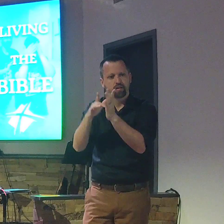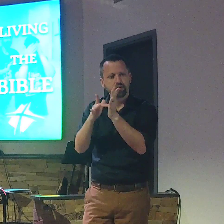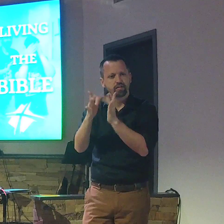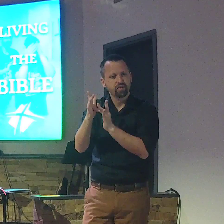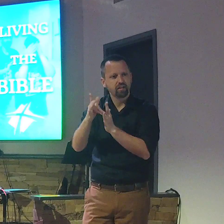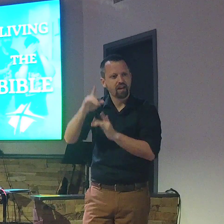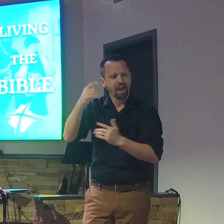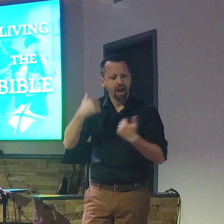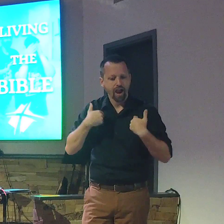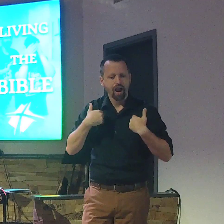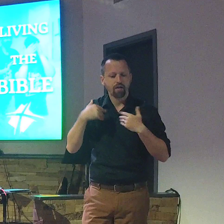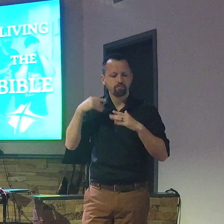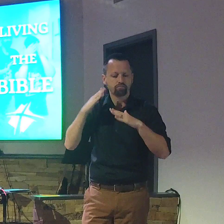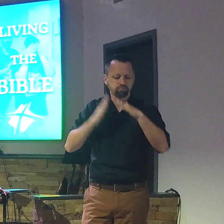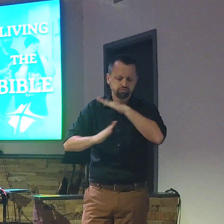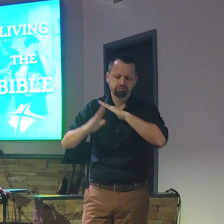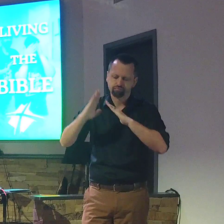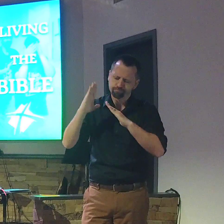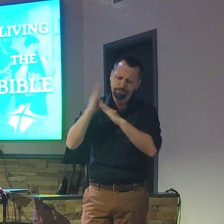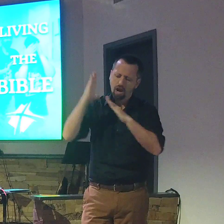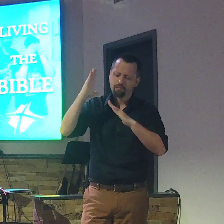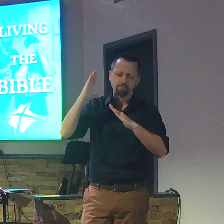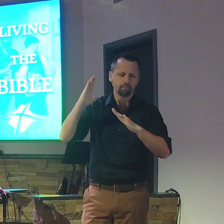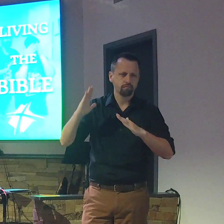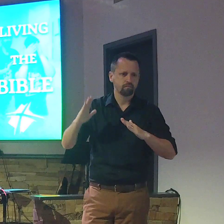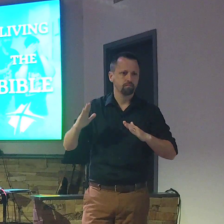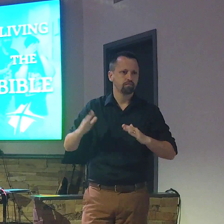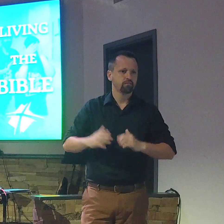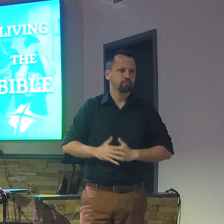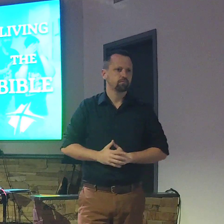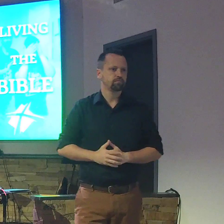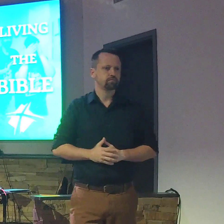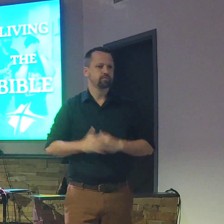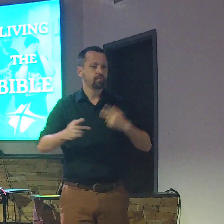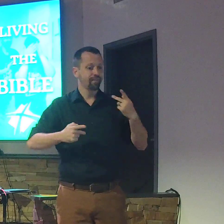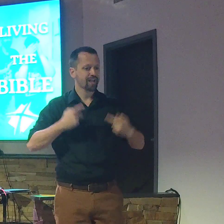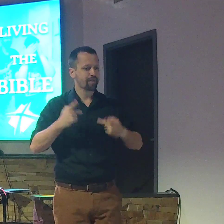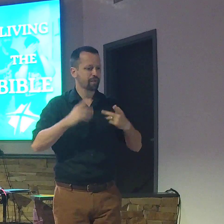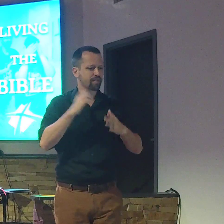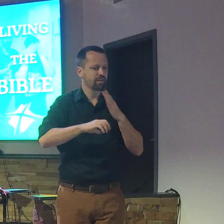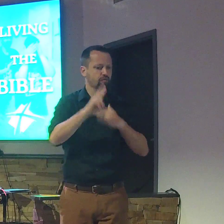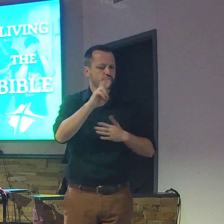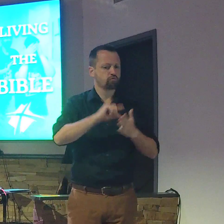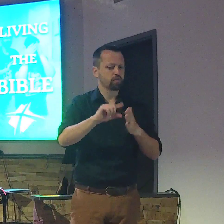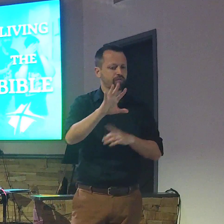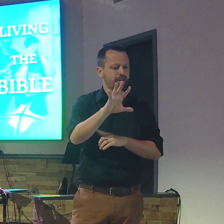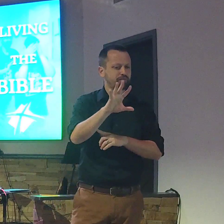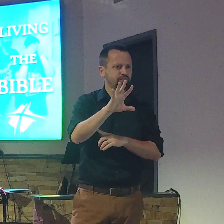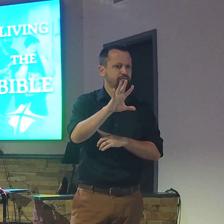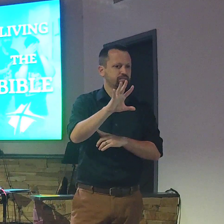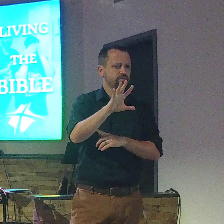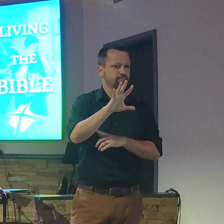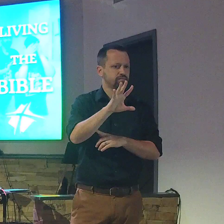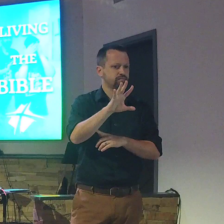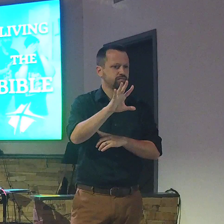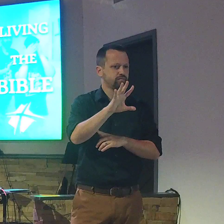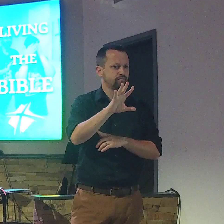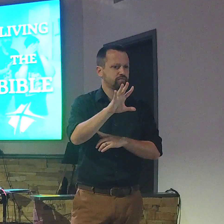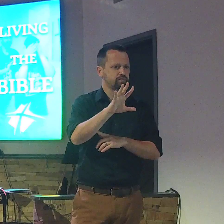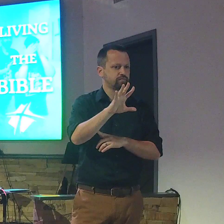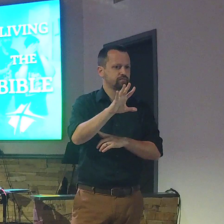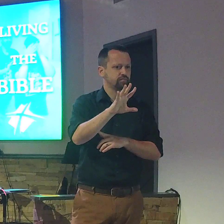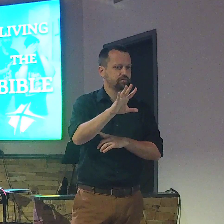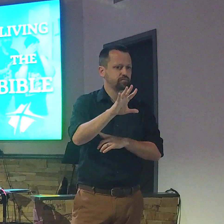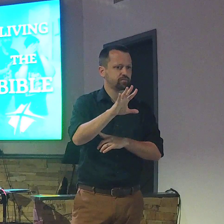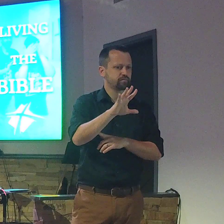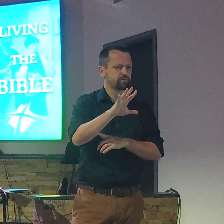the utmost of humility. Philippians chapter 2, verse 5. Let this mind be